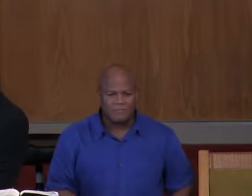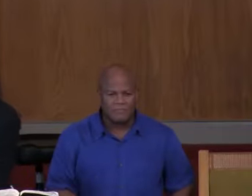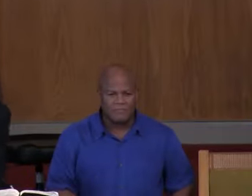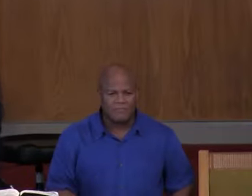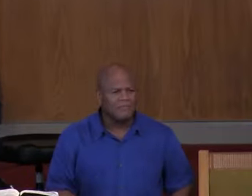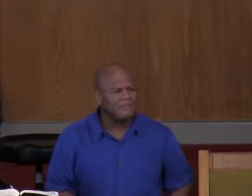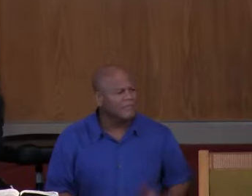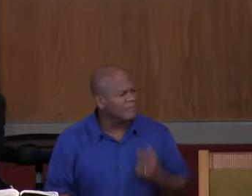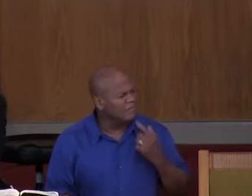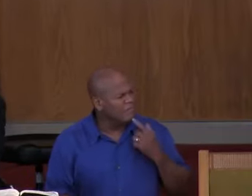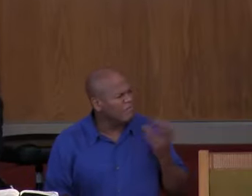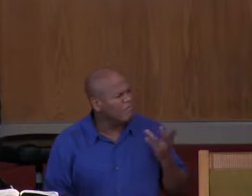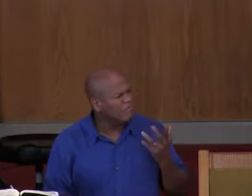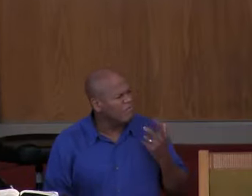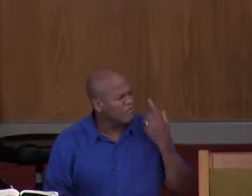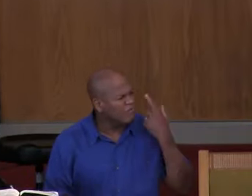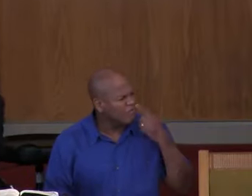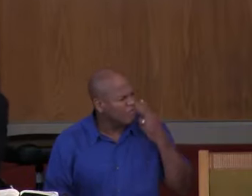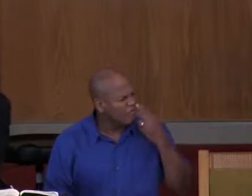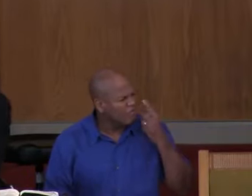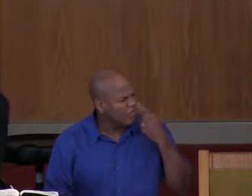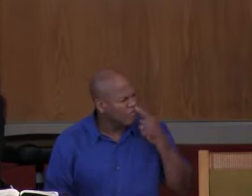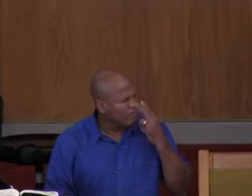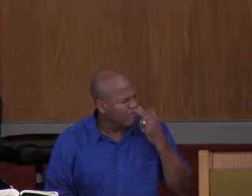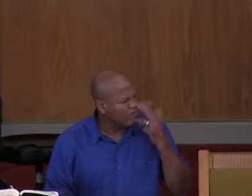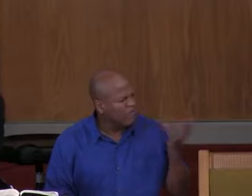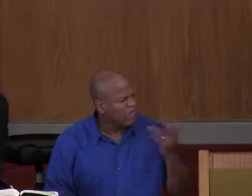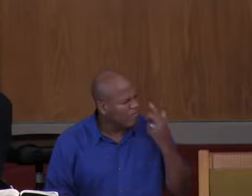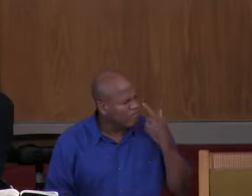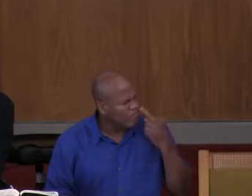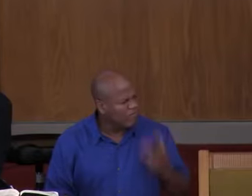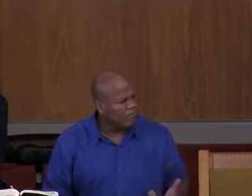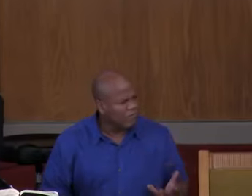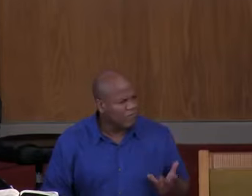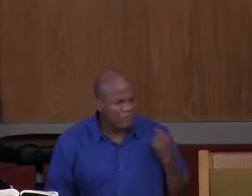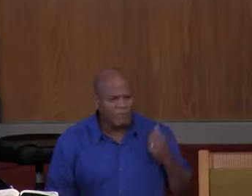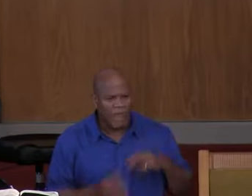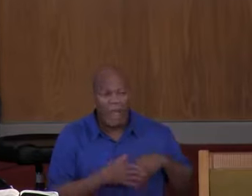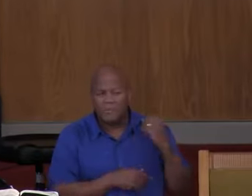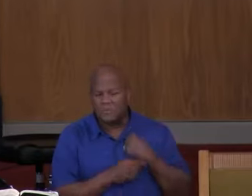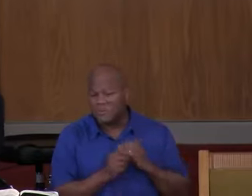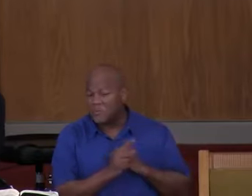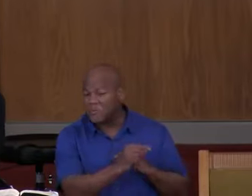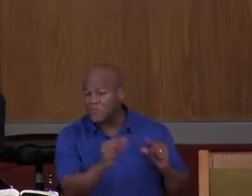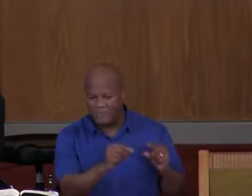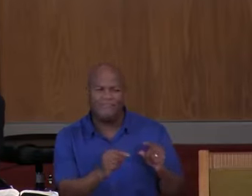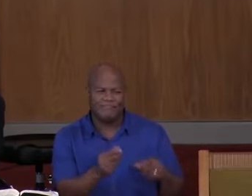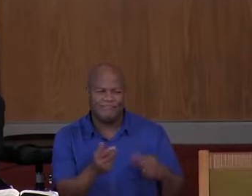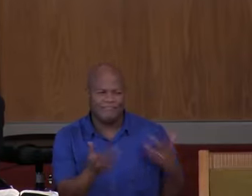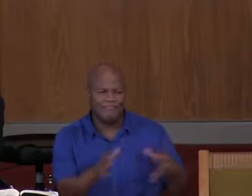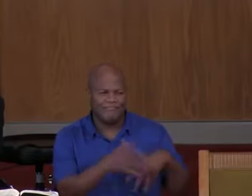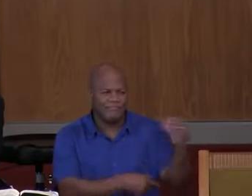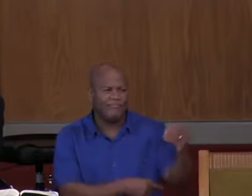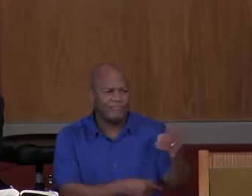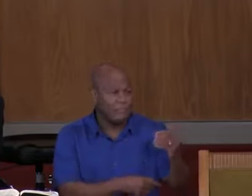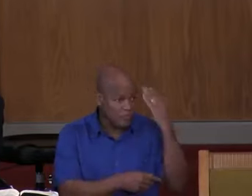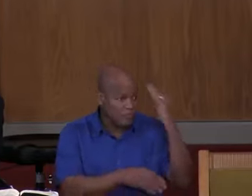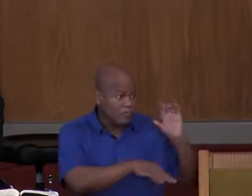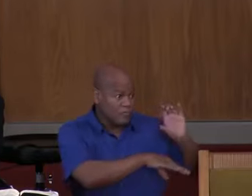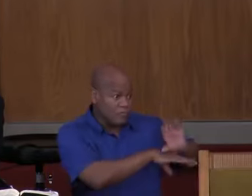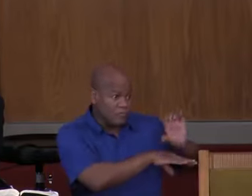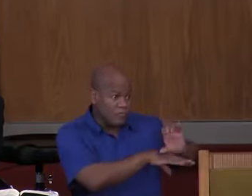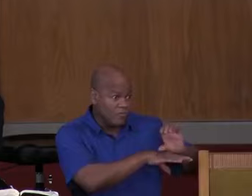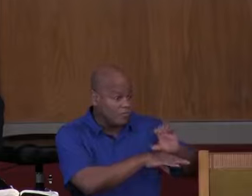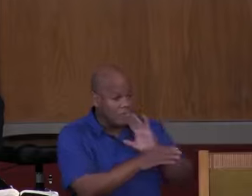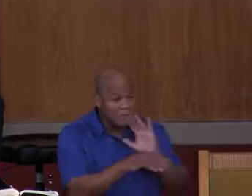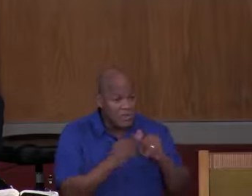I said, what you talking about? And I deleted it. But, it, you know, once it go out, it be out. The church, and I